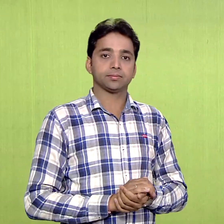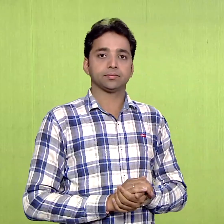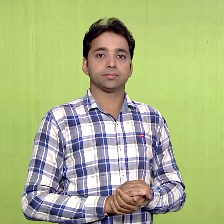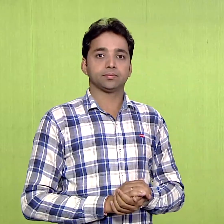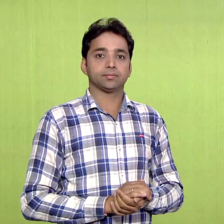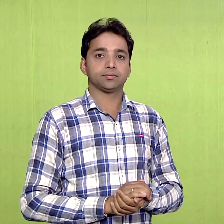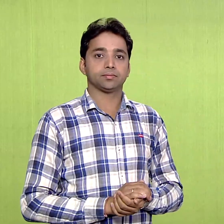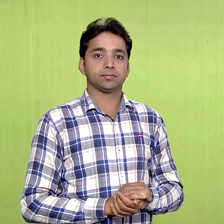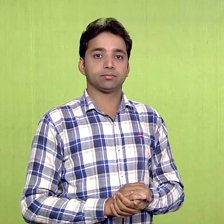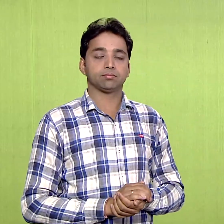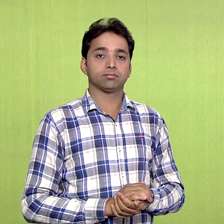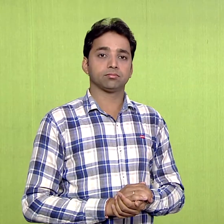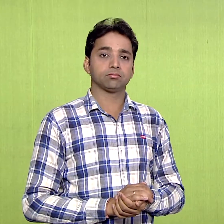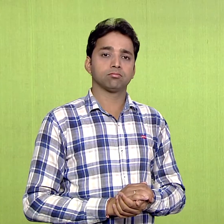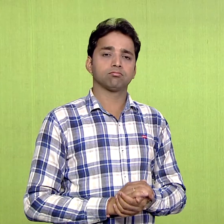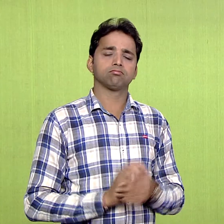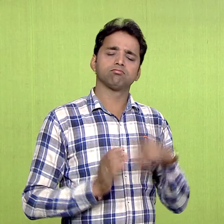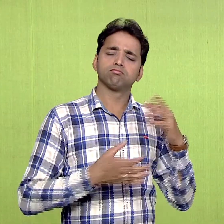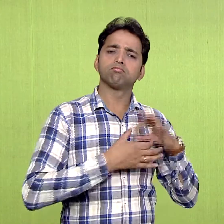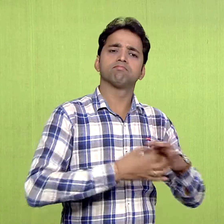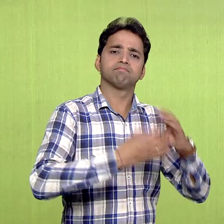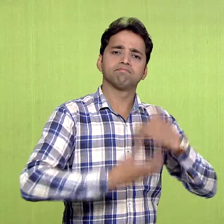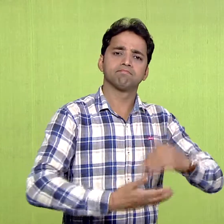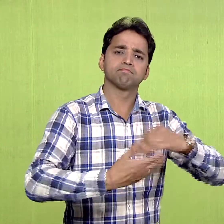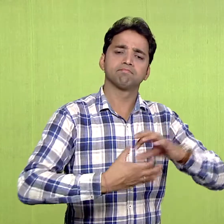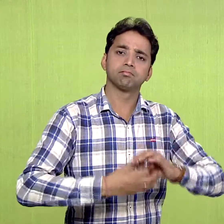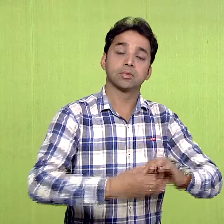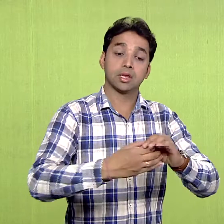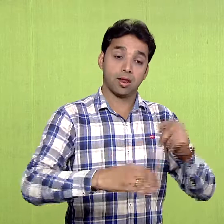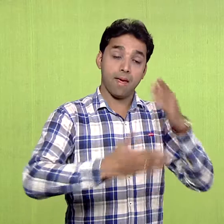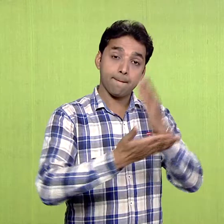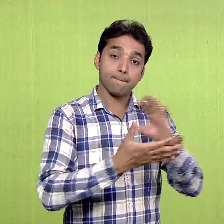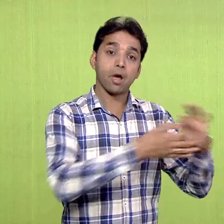Many generations have been a part of this architecture,